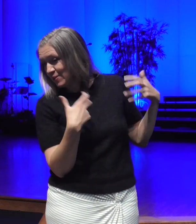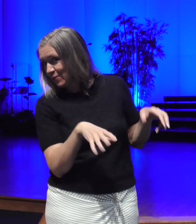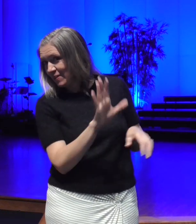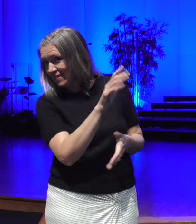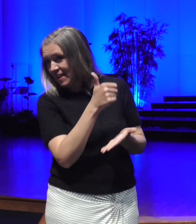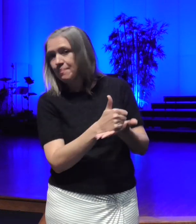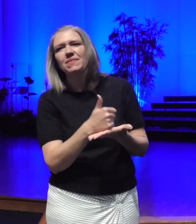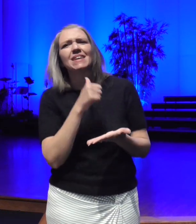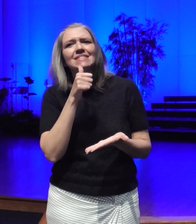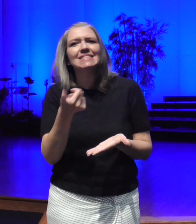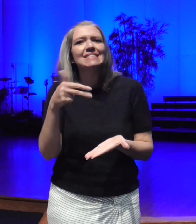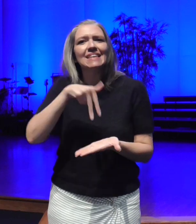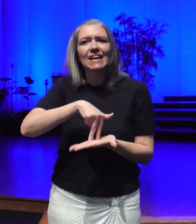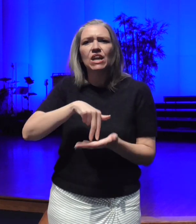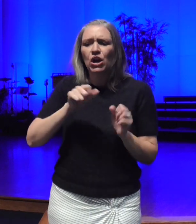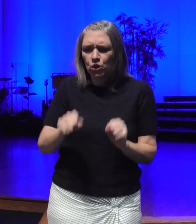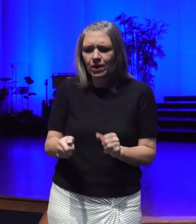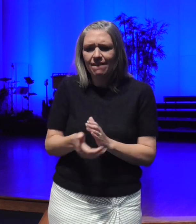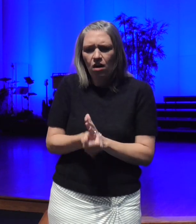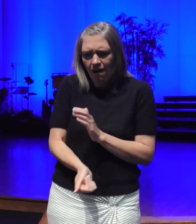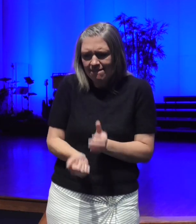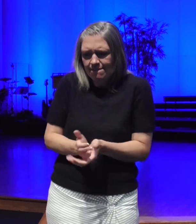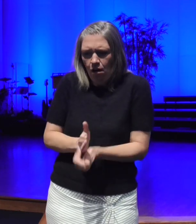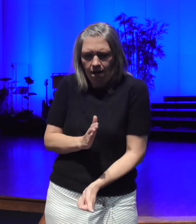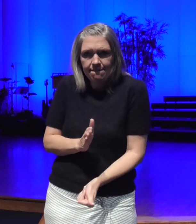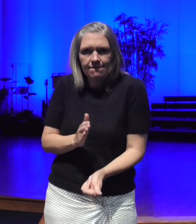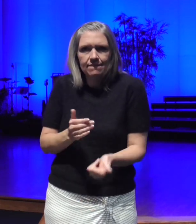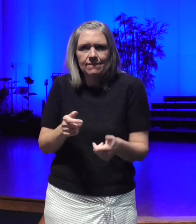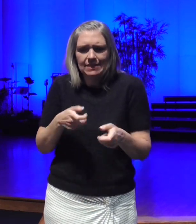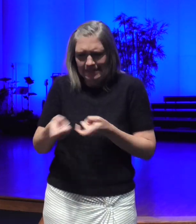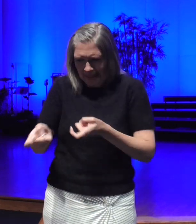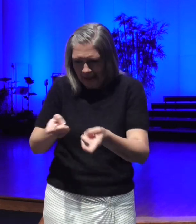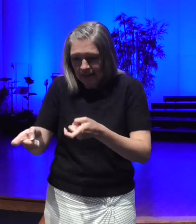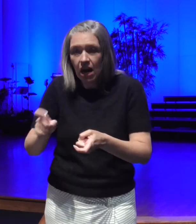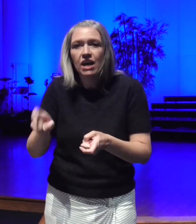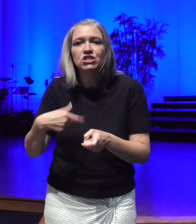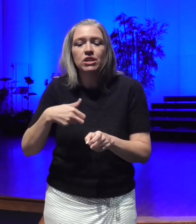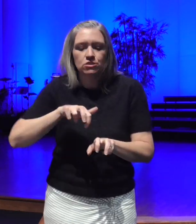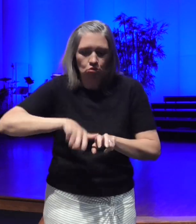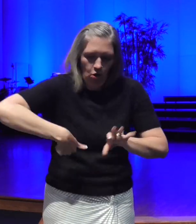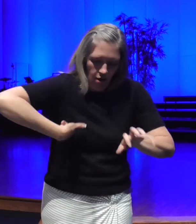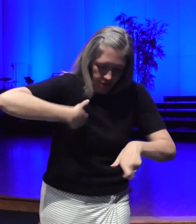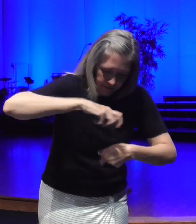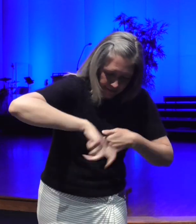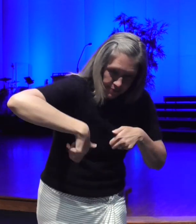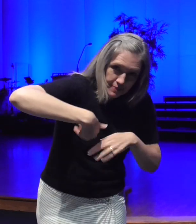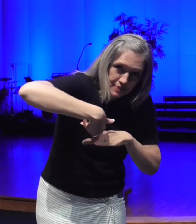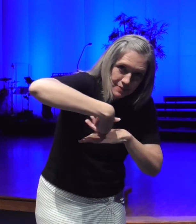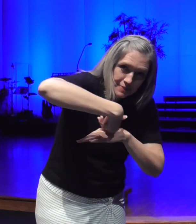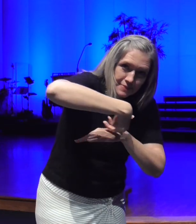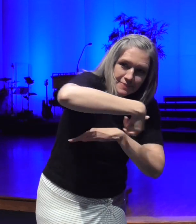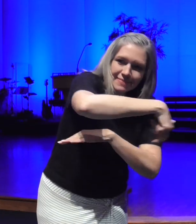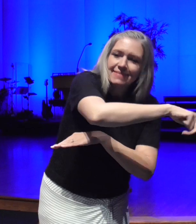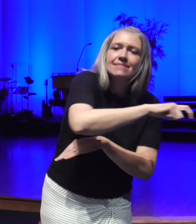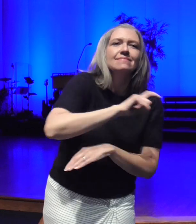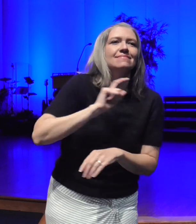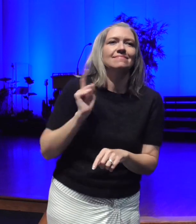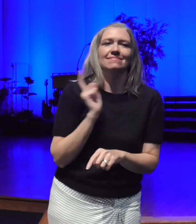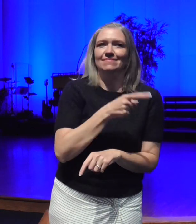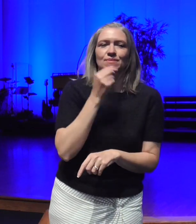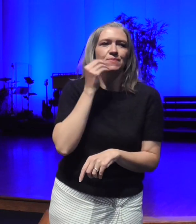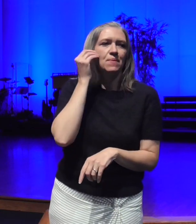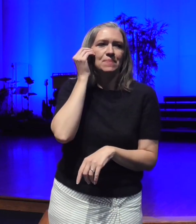didn't even stand up. I could have taken the guards off and skated away. I crawled off the ice and I went